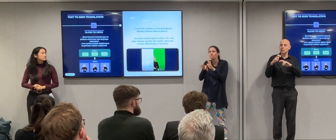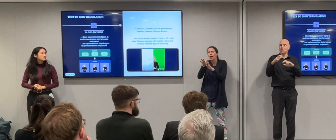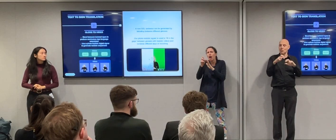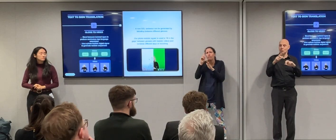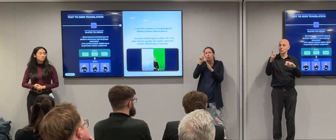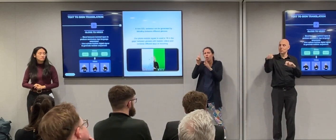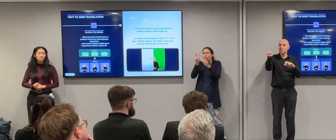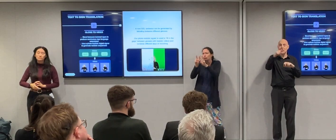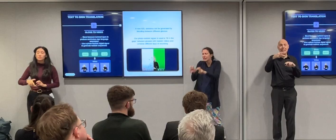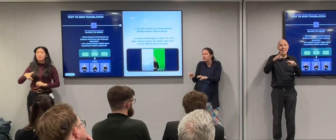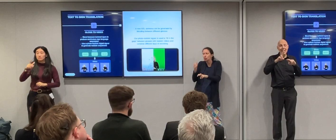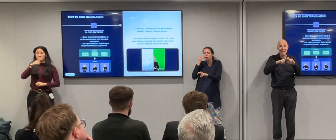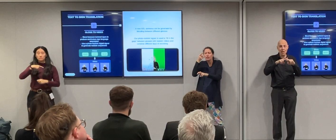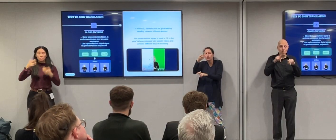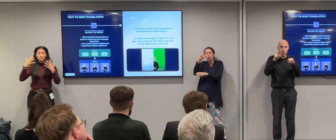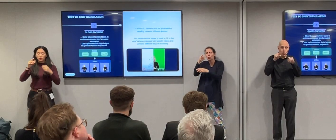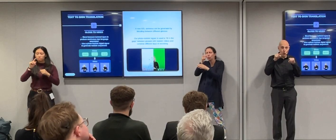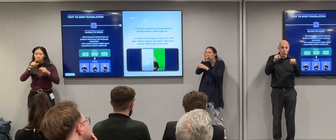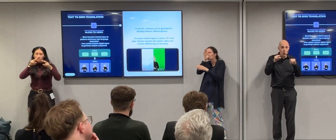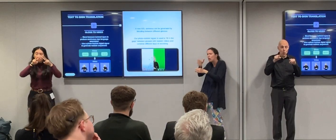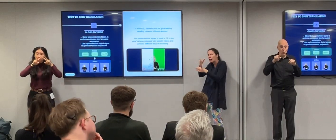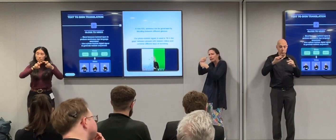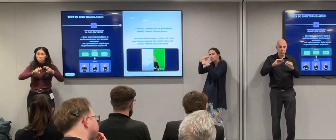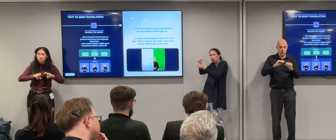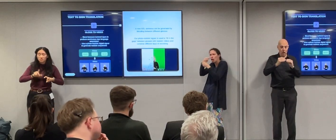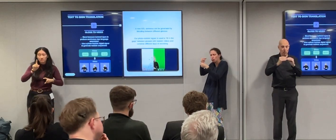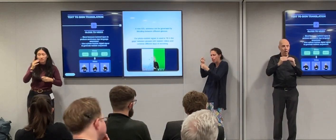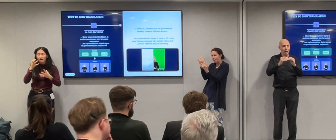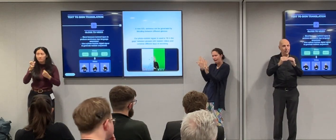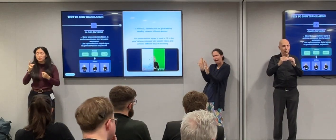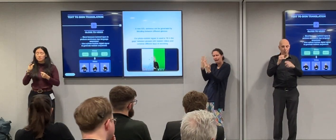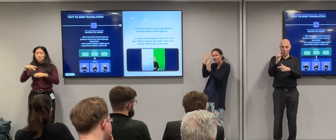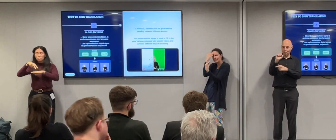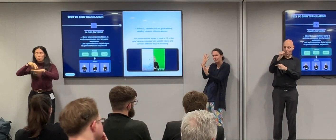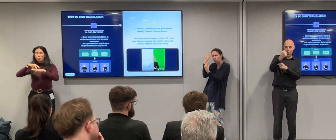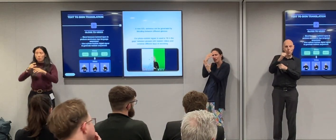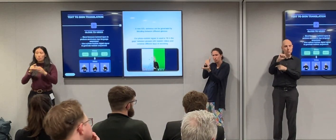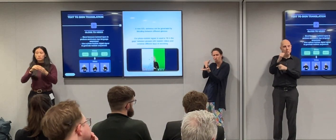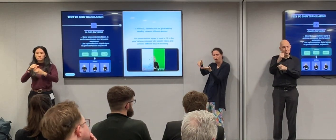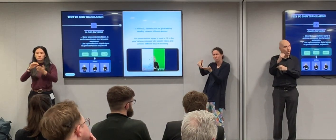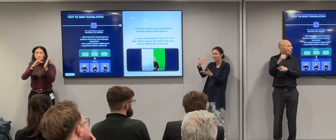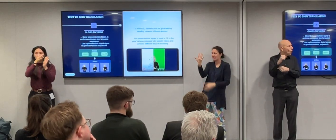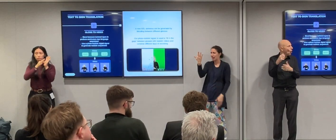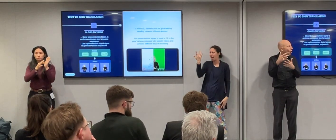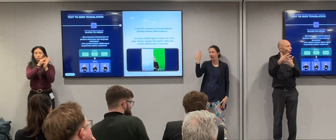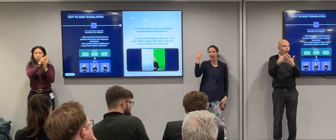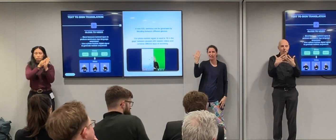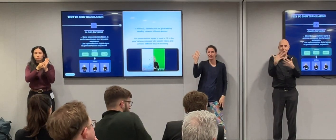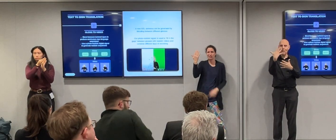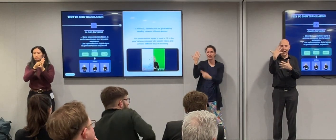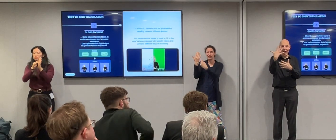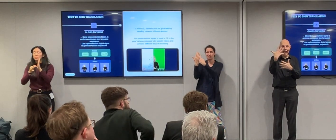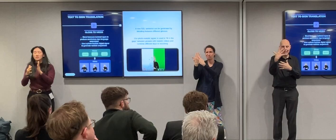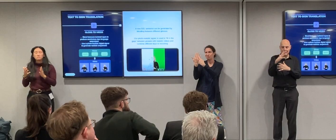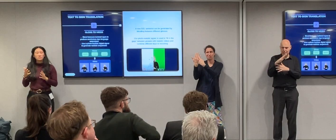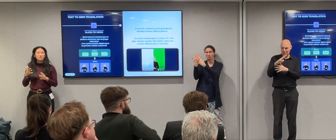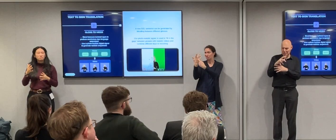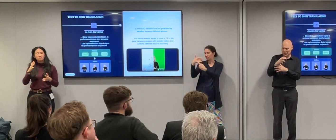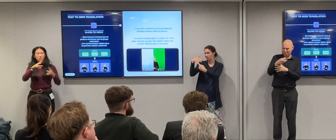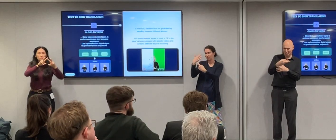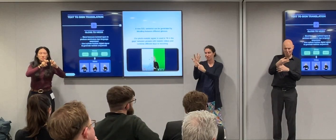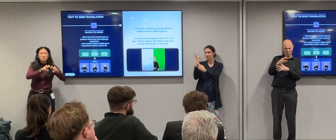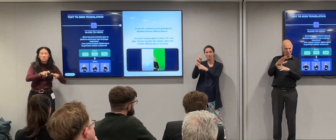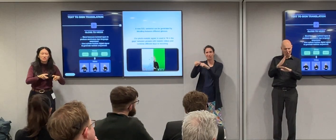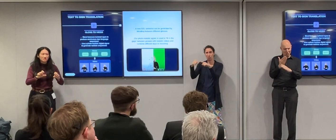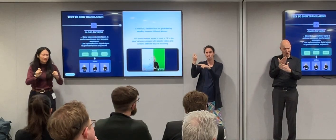you're directly generating this pose information, these hand informations, often that hand kind of turns out to be not very understandable.